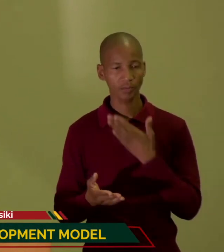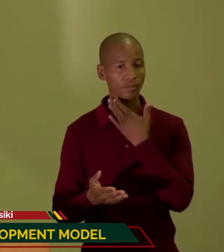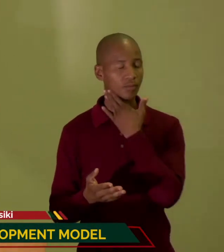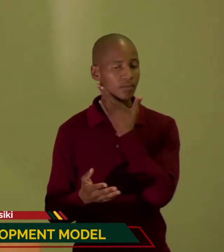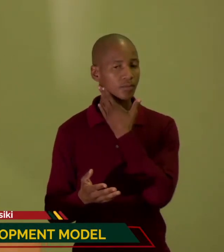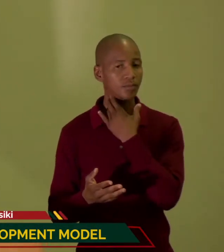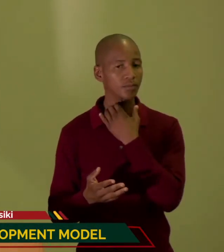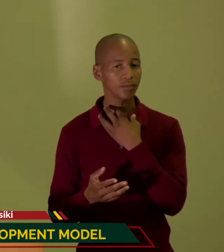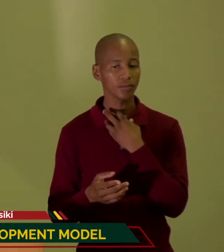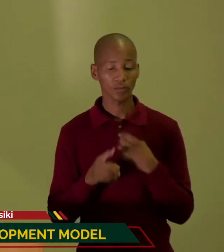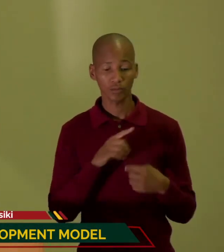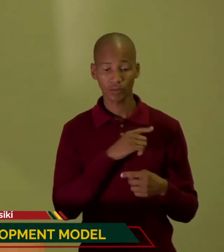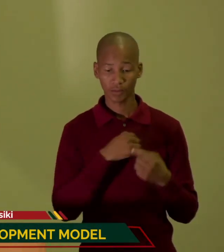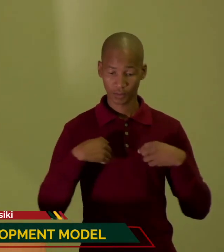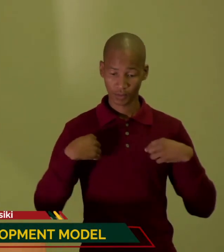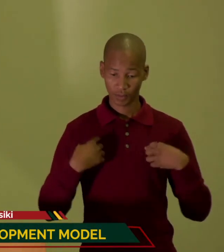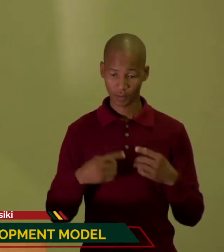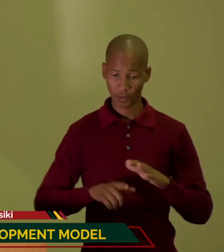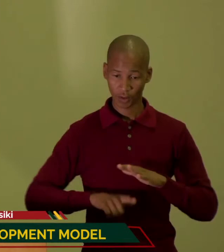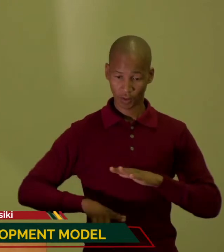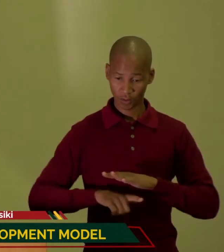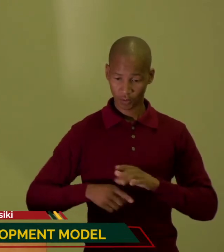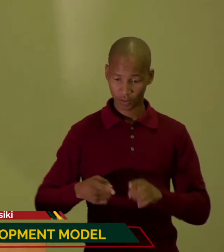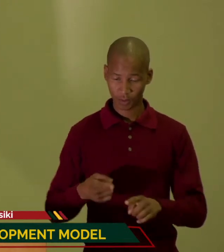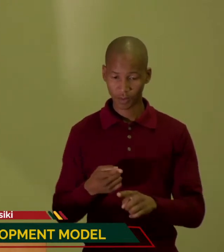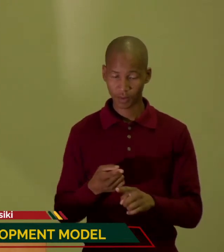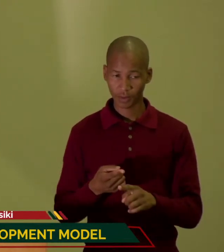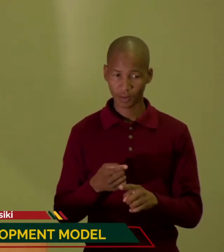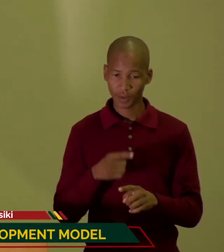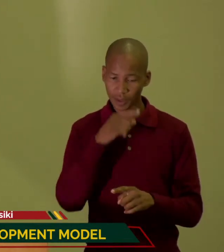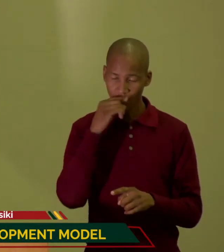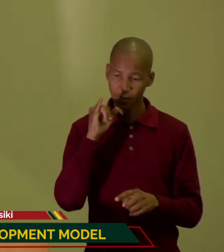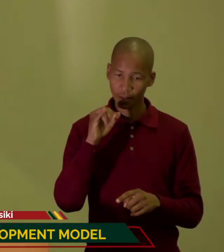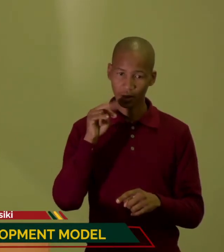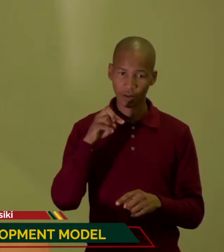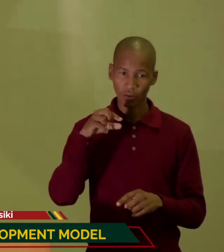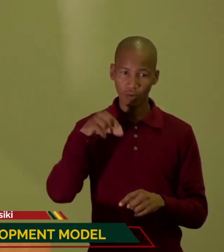As Mbunza, the name is derived from the